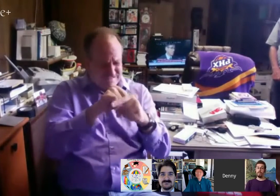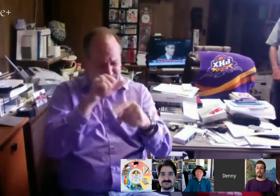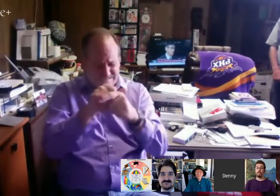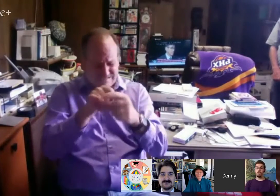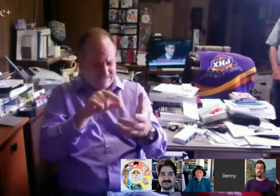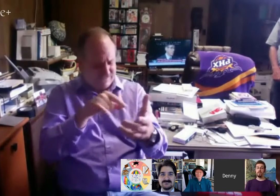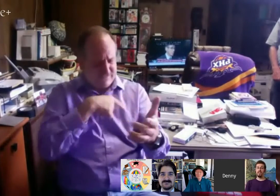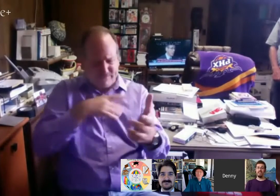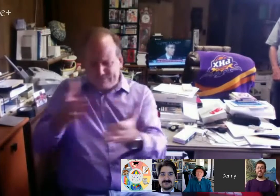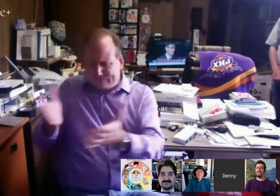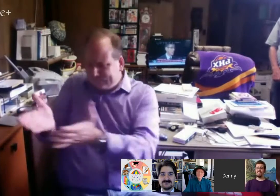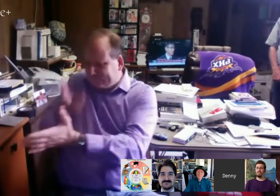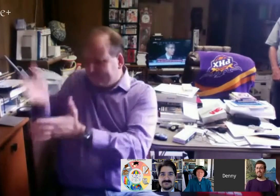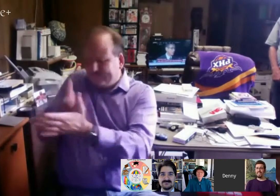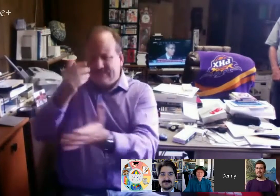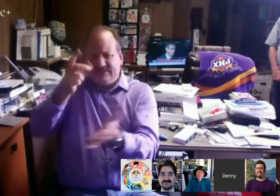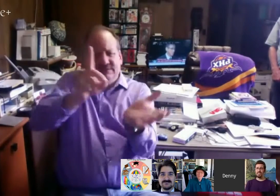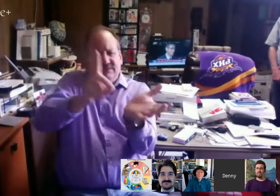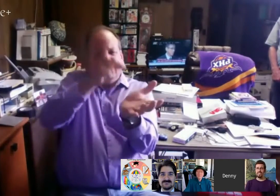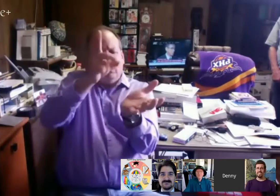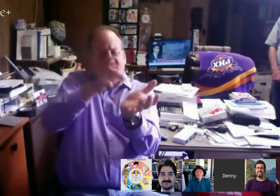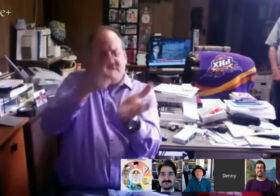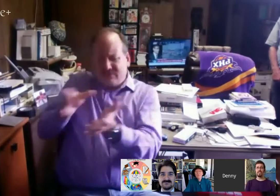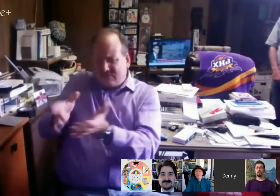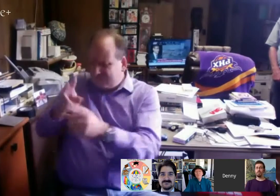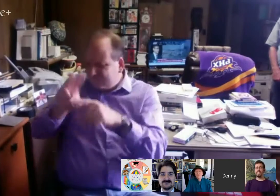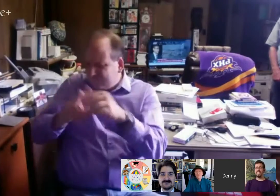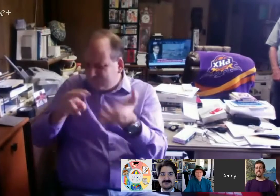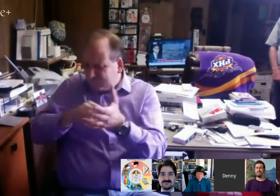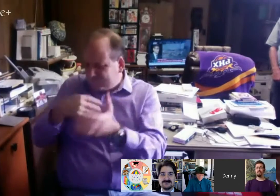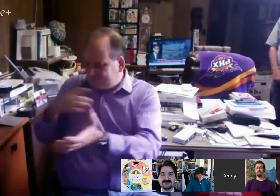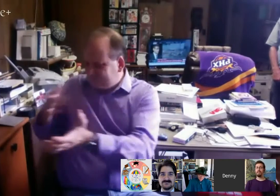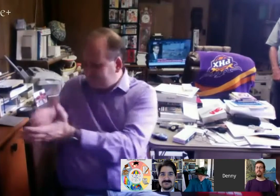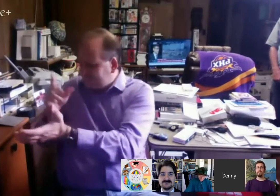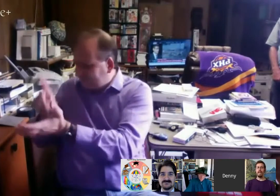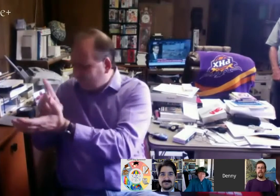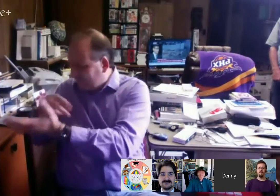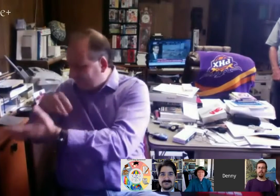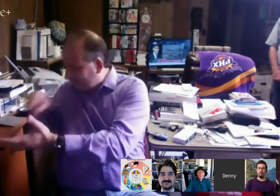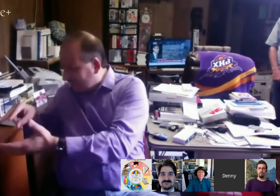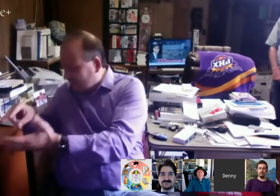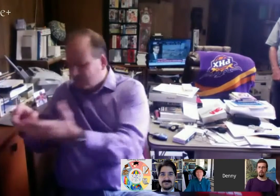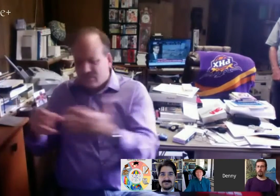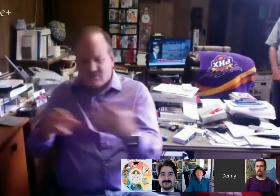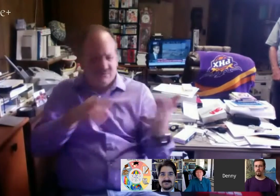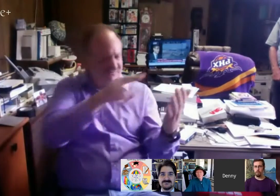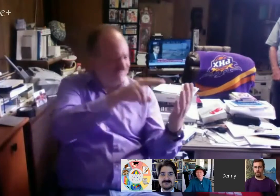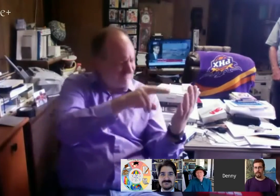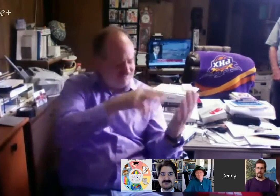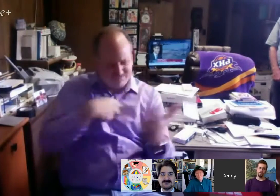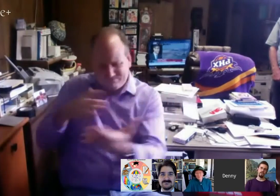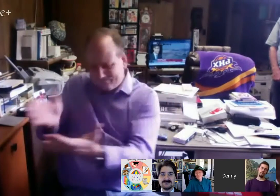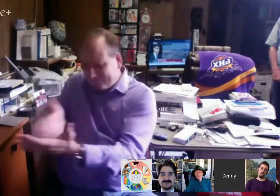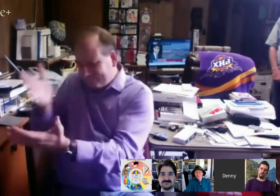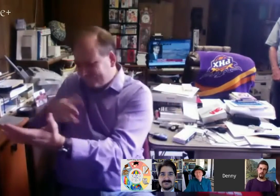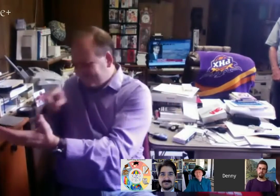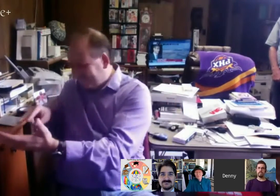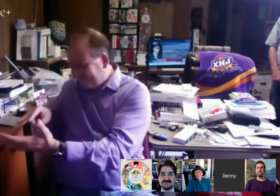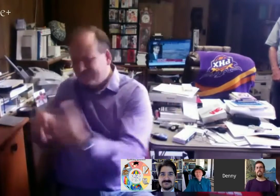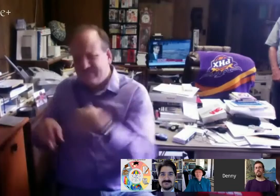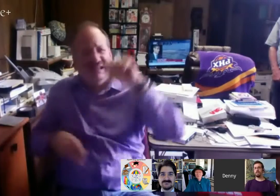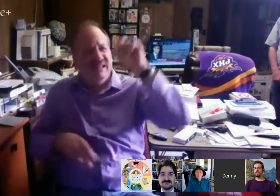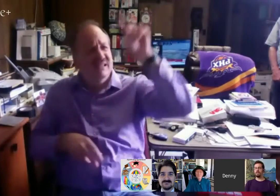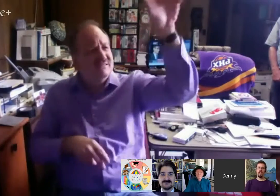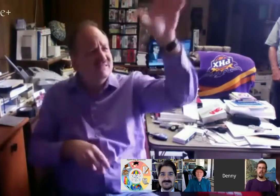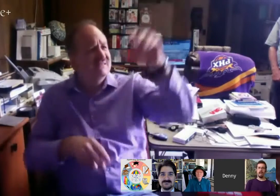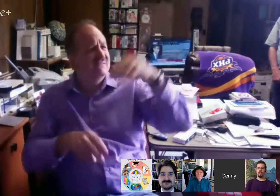And then I didn't really get interested into reading because every time I'd come across a word, I'd have to go look it up in